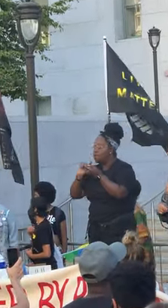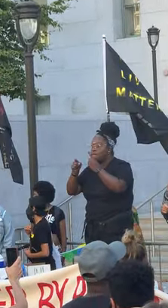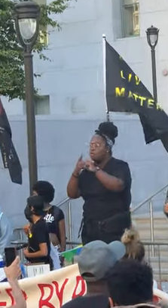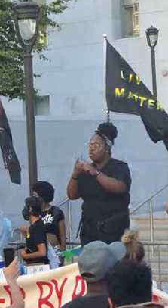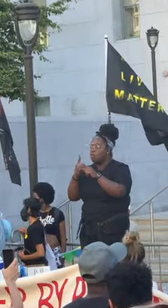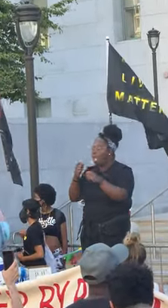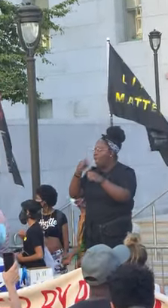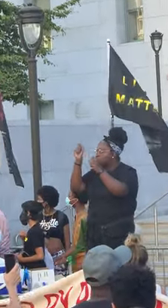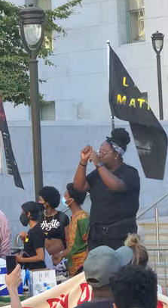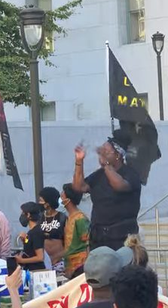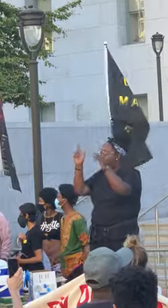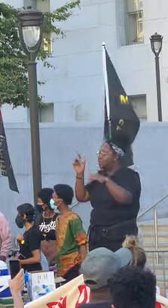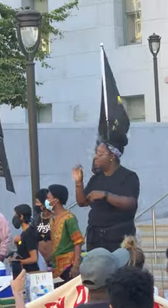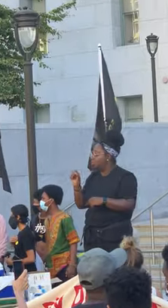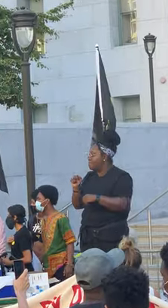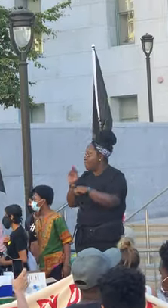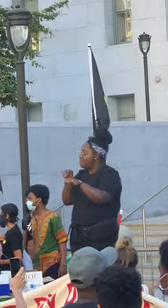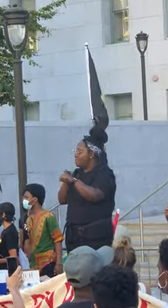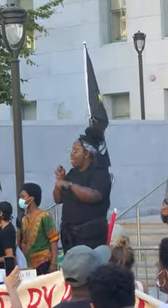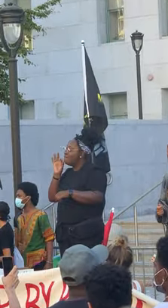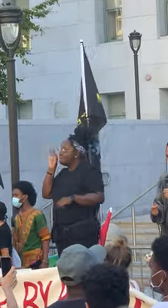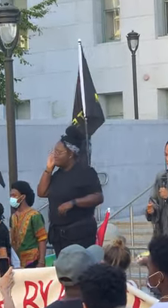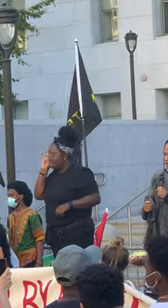scholar, and she's Native.